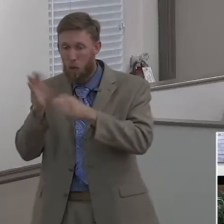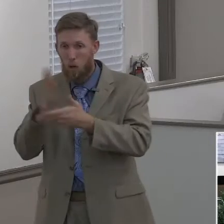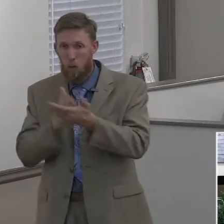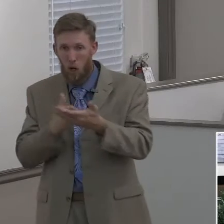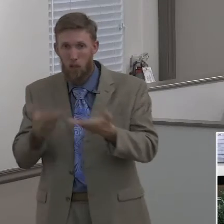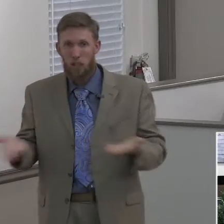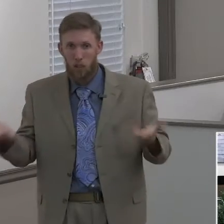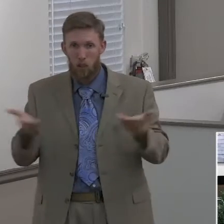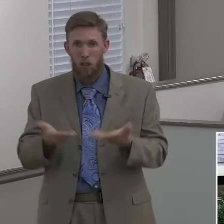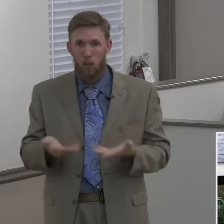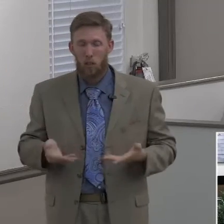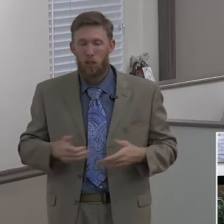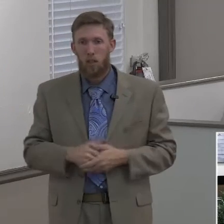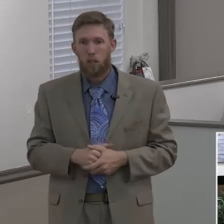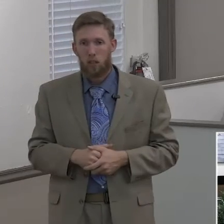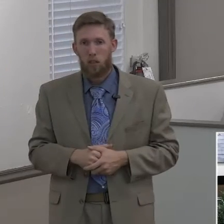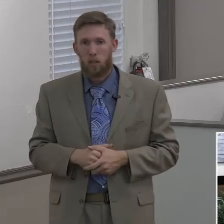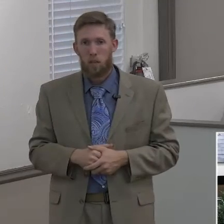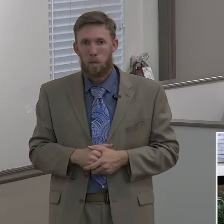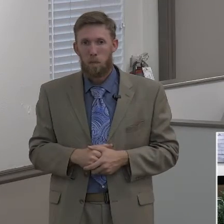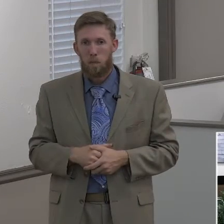player in this room.